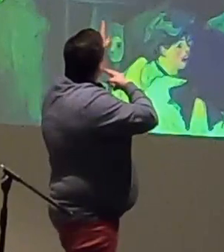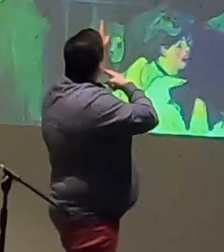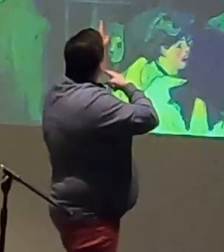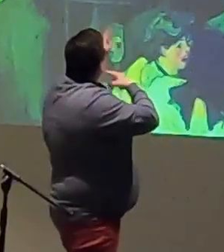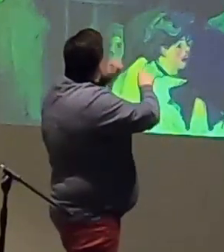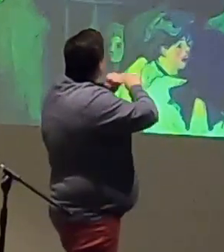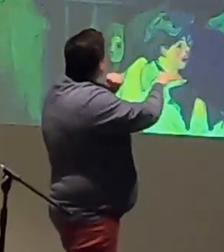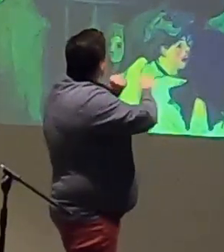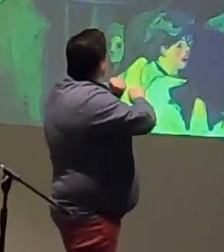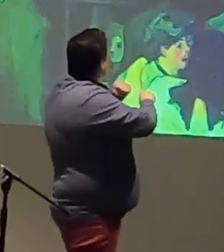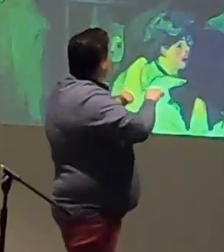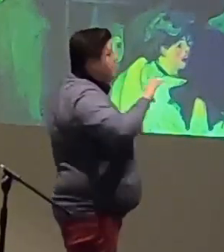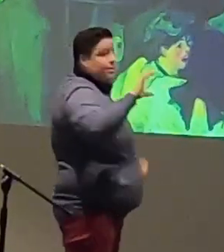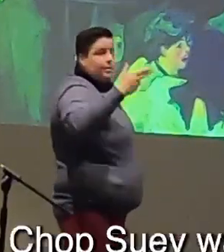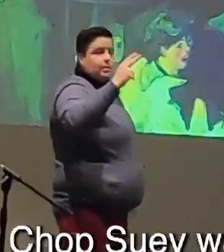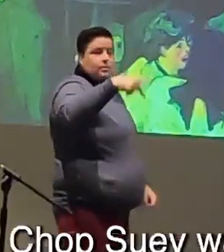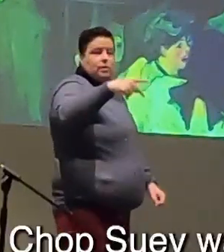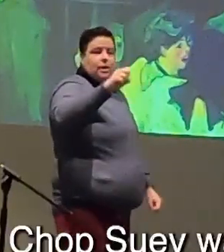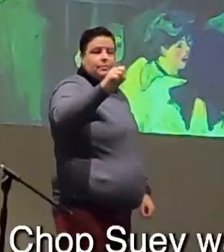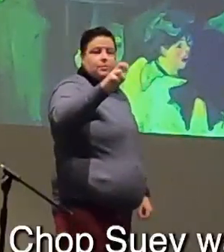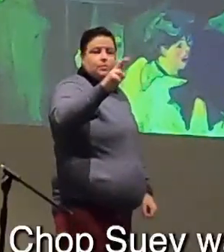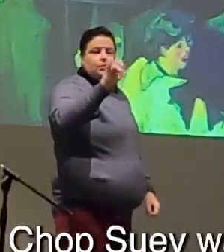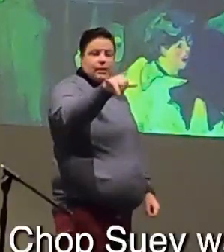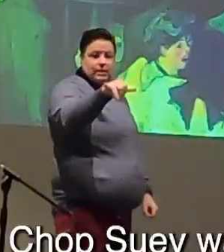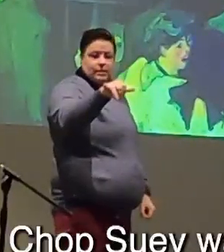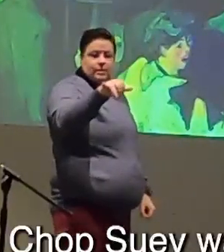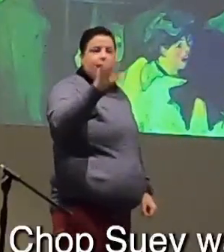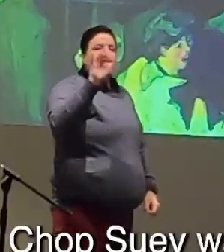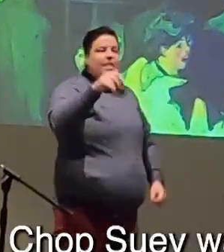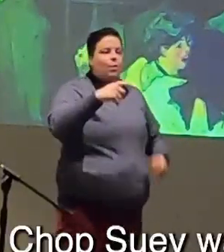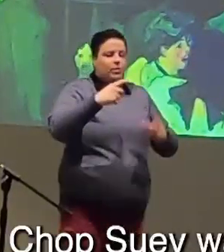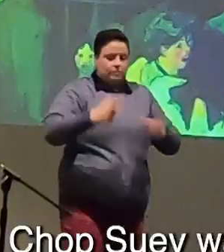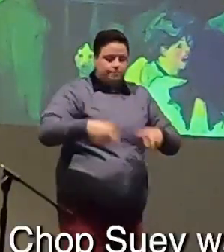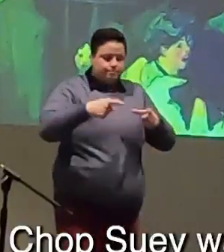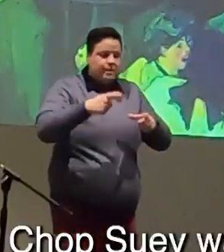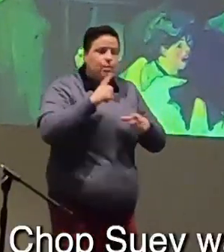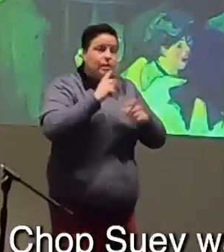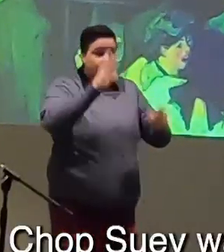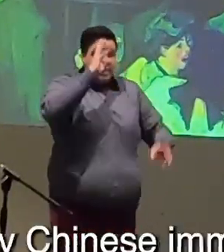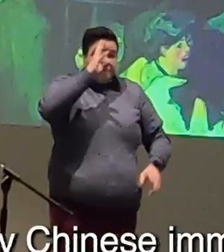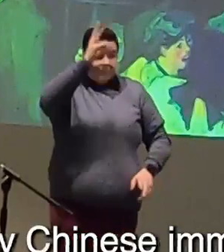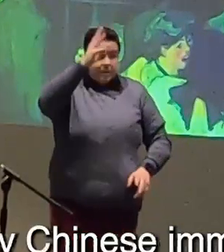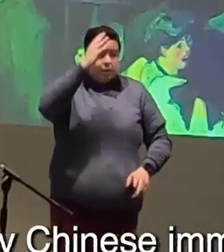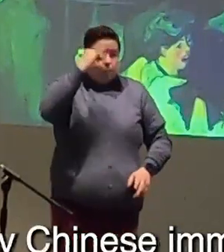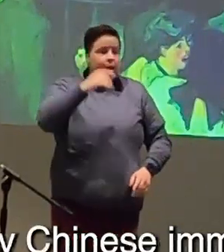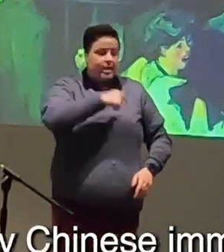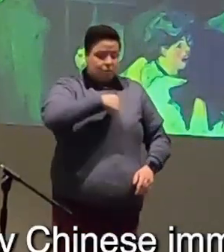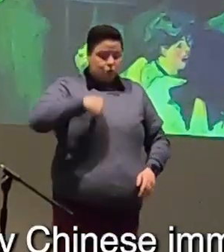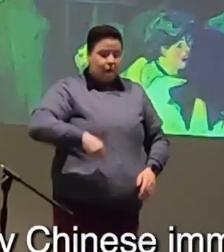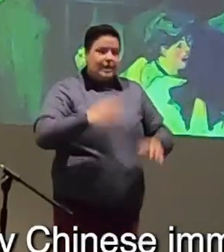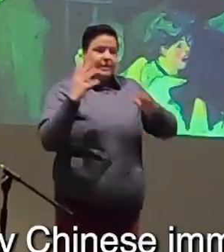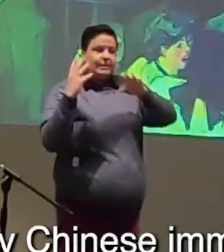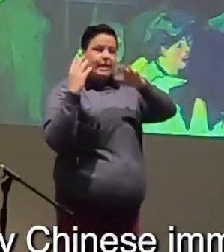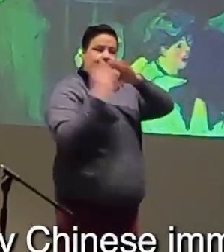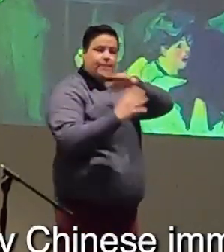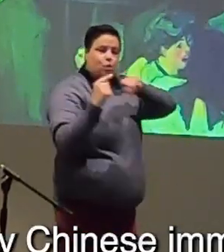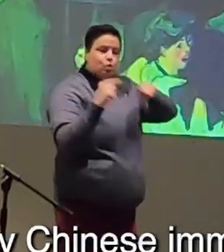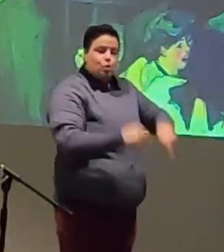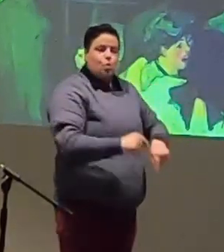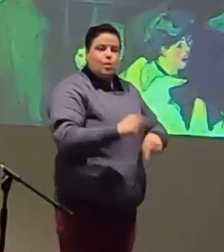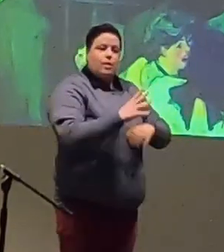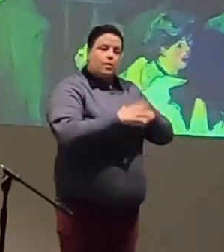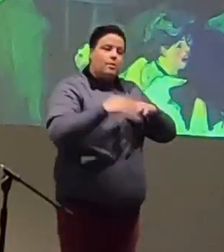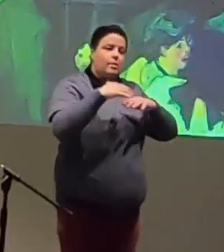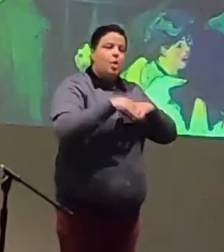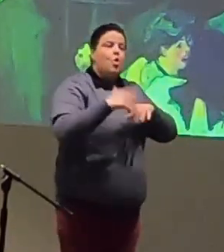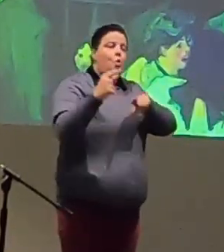is advertising chop suey. So chop suey was a dish that was actually invented by Chinese immigrants who had come to America